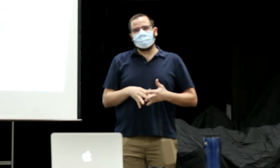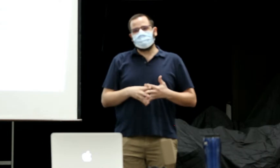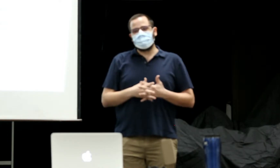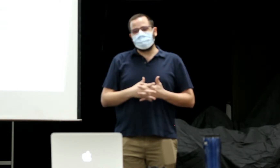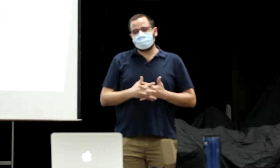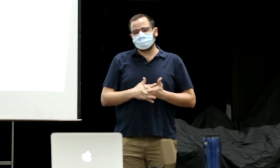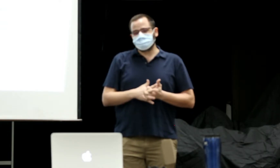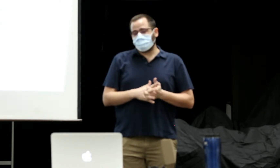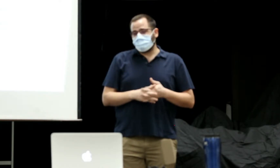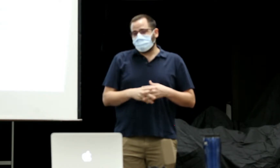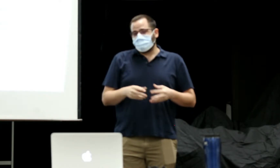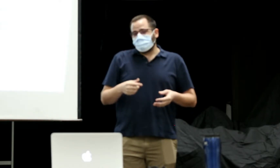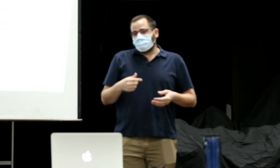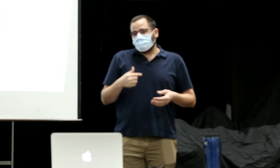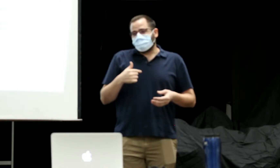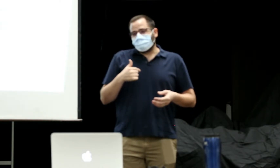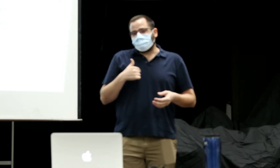and big kids.